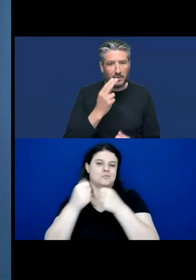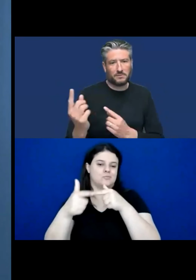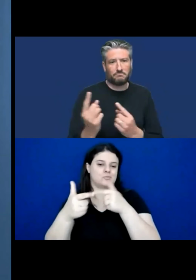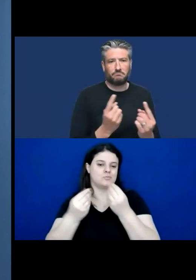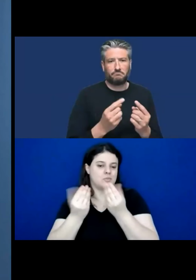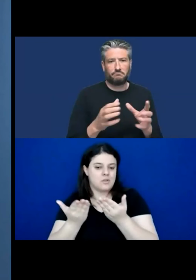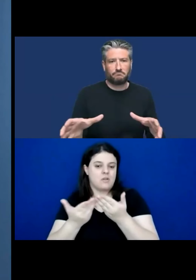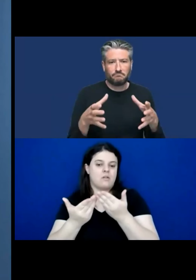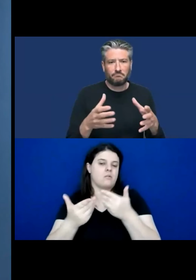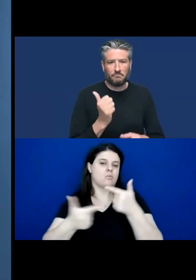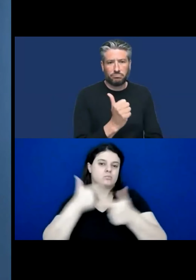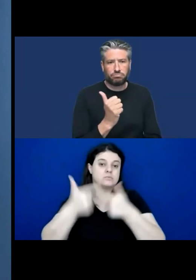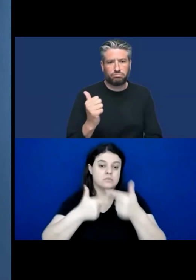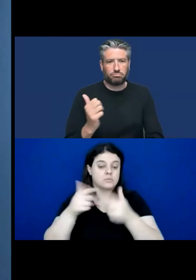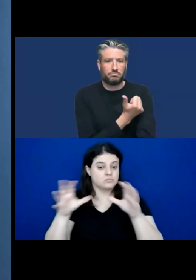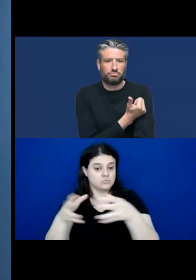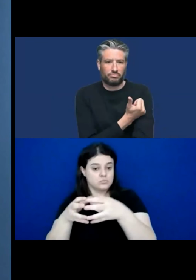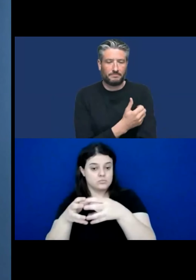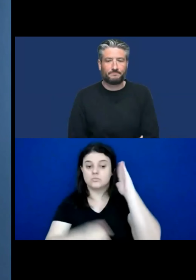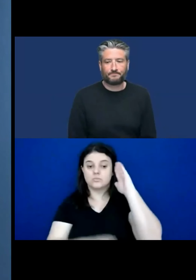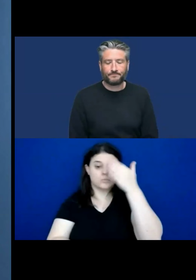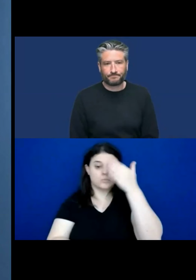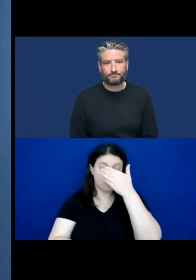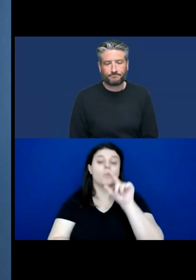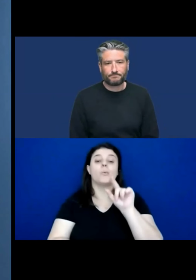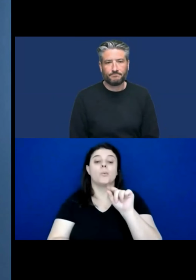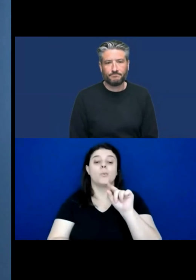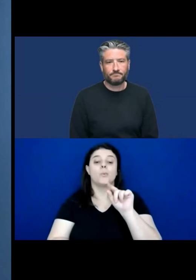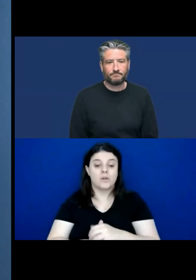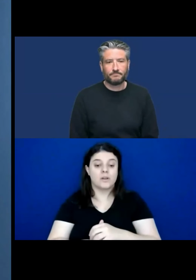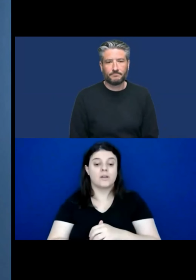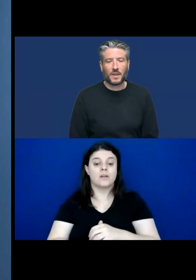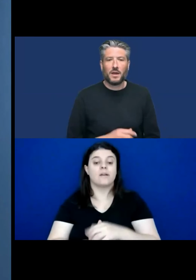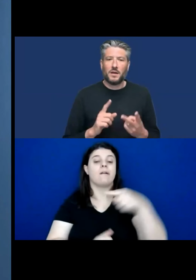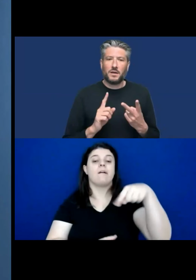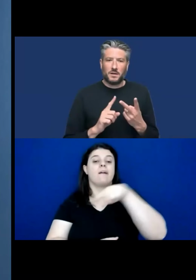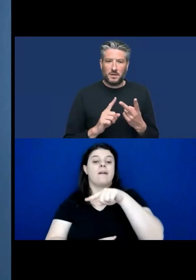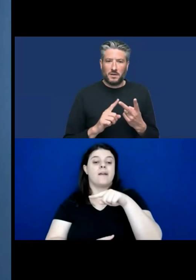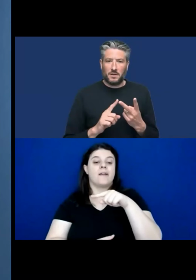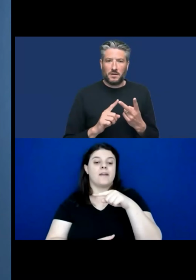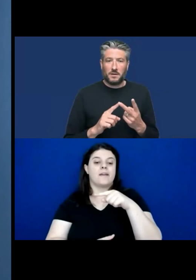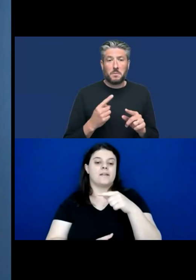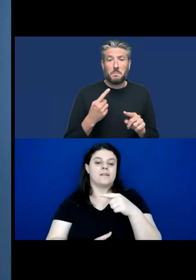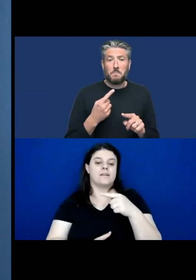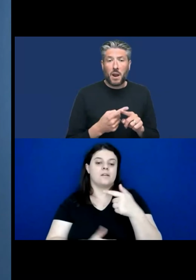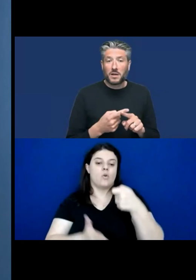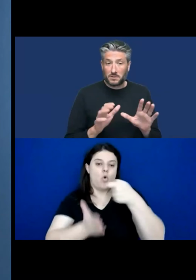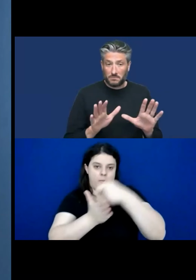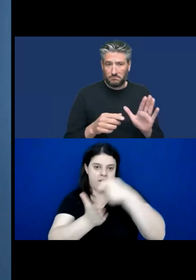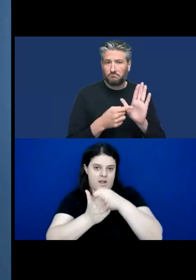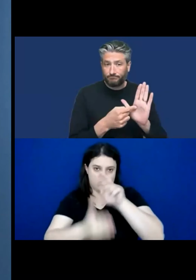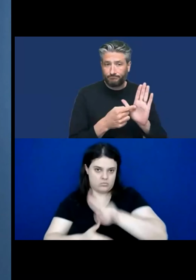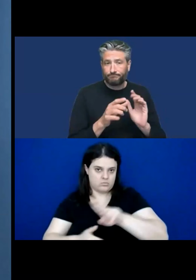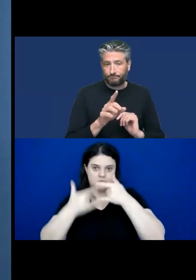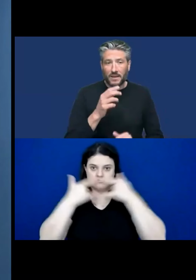worked with deafblind people and deaf, they're not obliged to wear face masks.